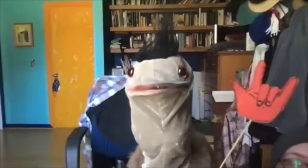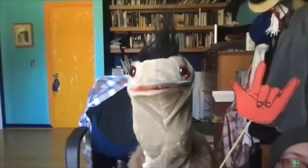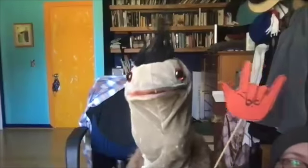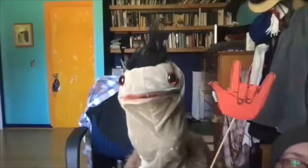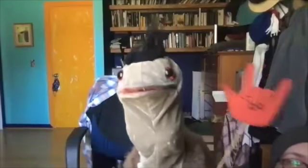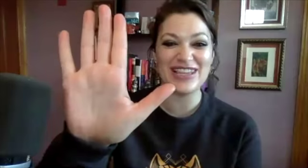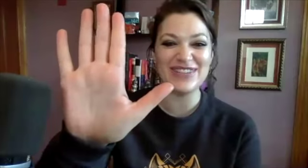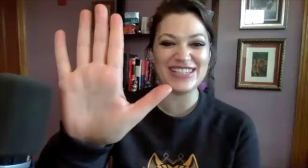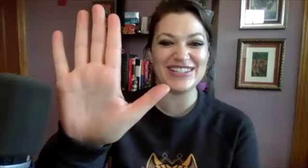got it. All right, everyone,